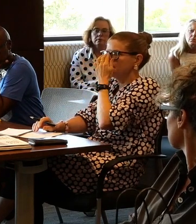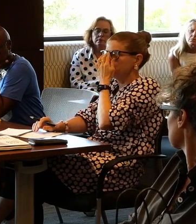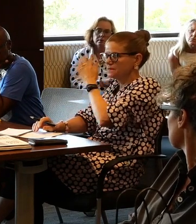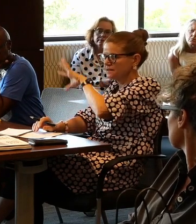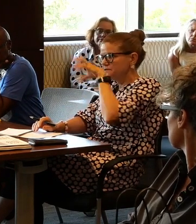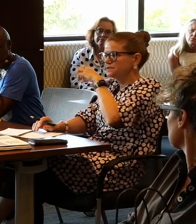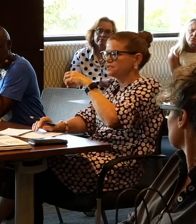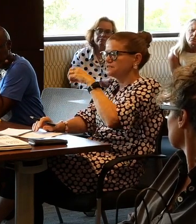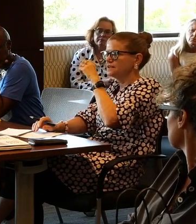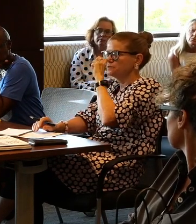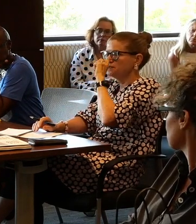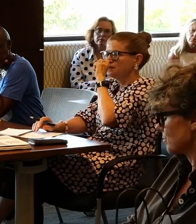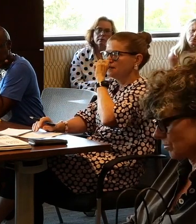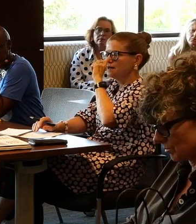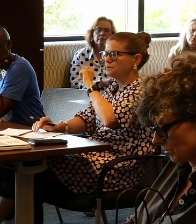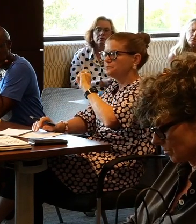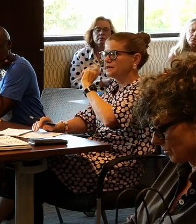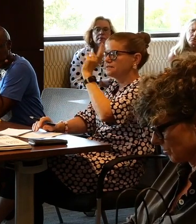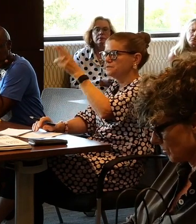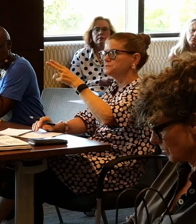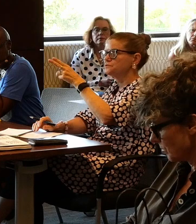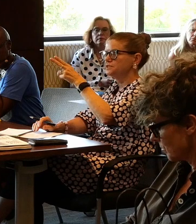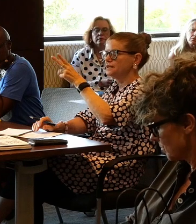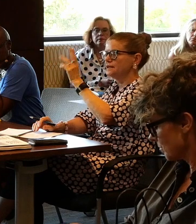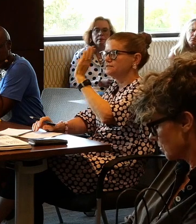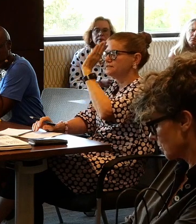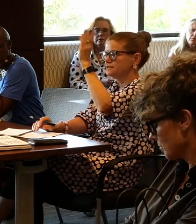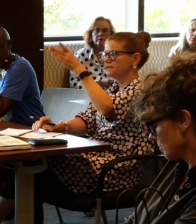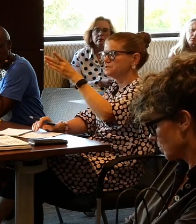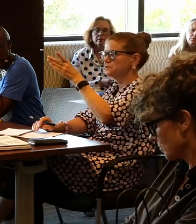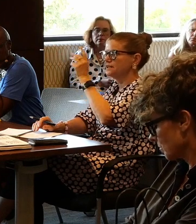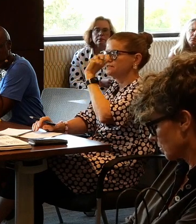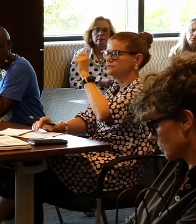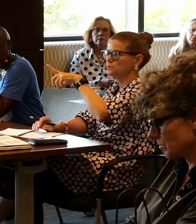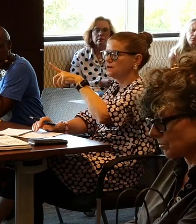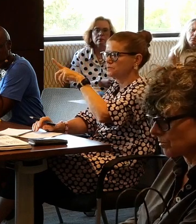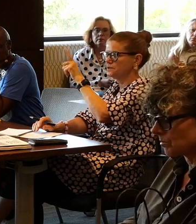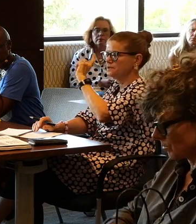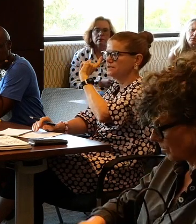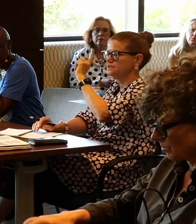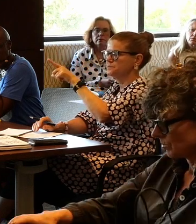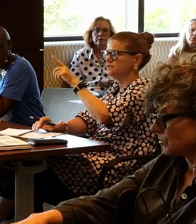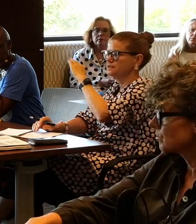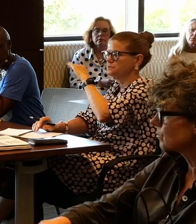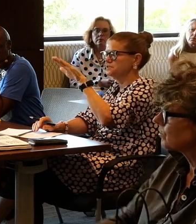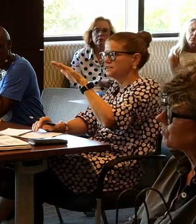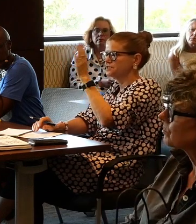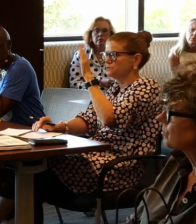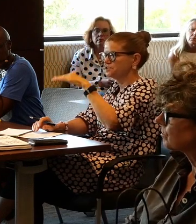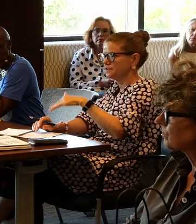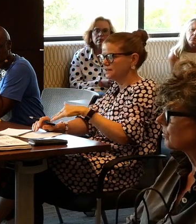period, I live in Johnson County, mm-hmm. But I sometimes freelance, and I was freelancing for Washburn in mm-hmm. Topeka.